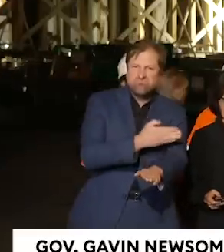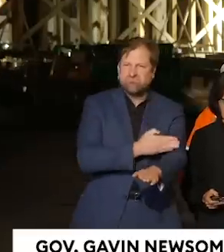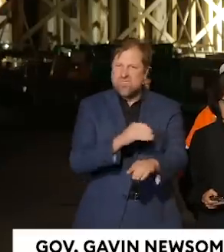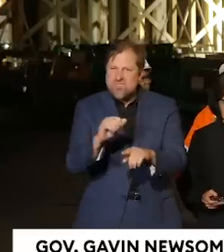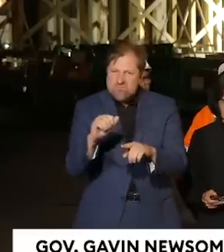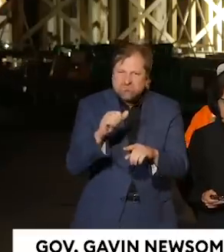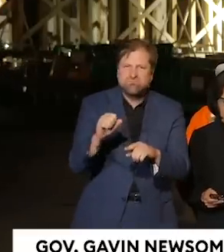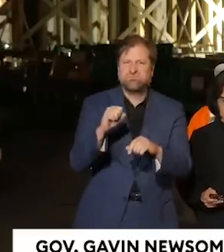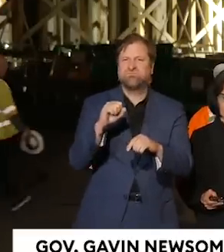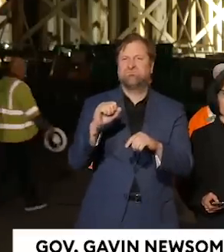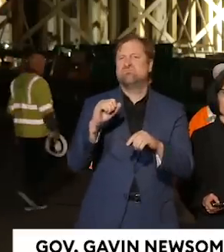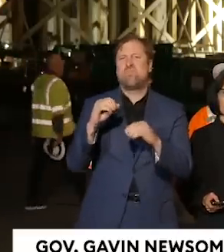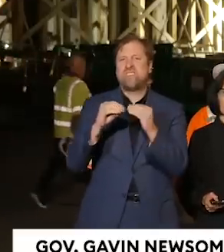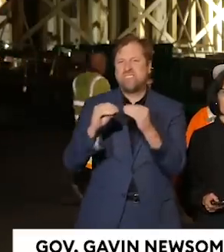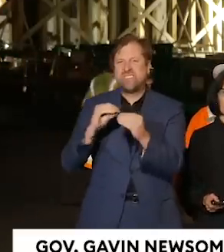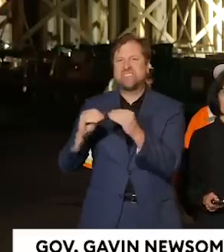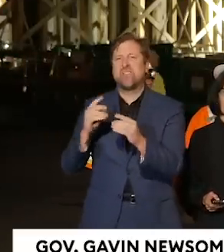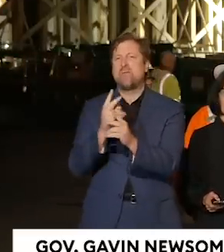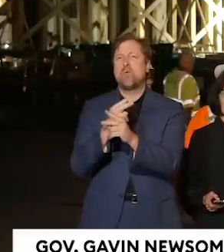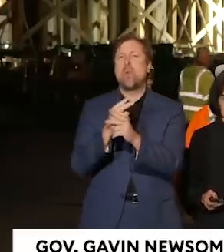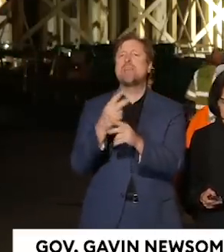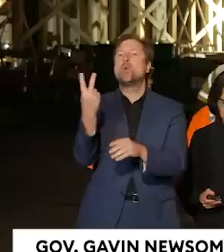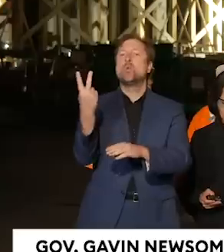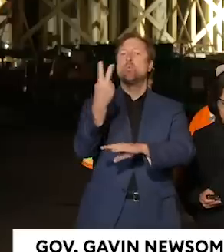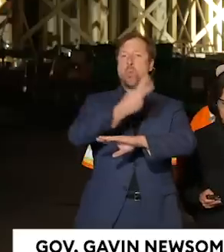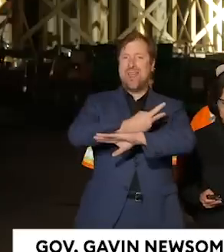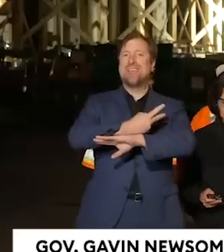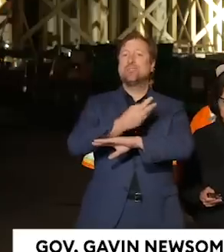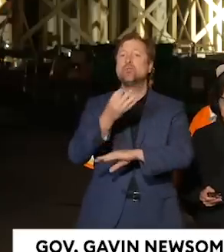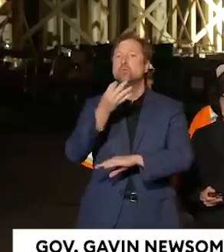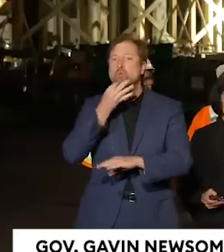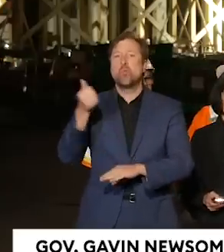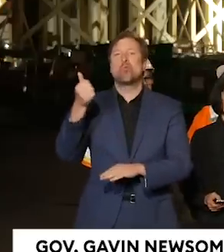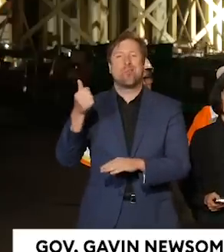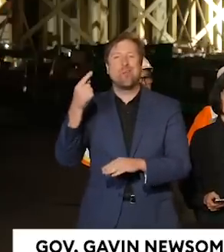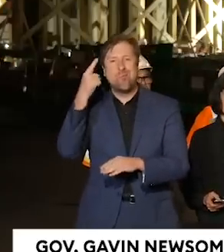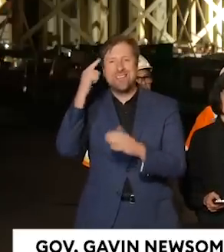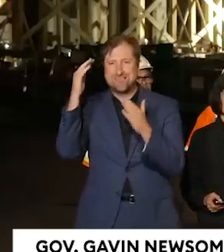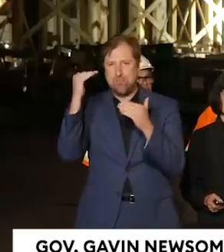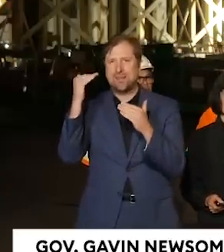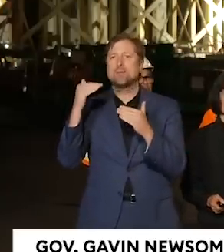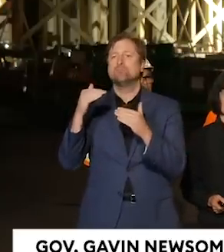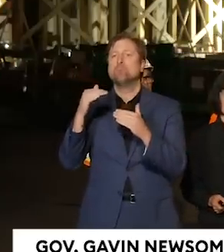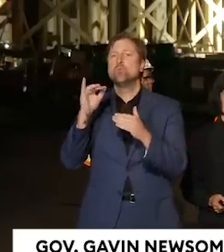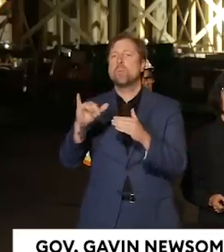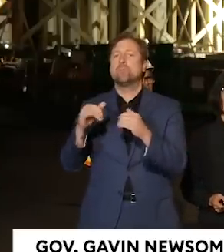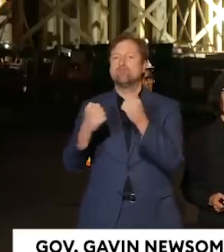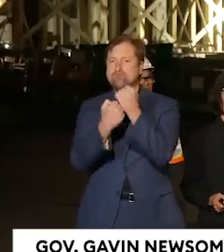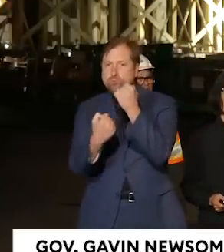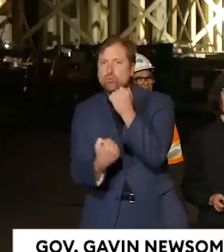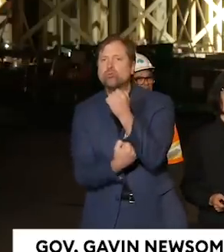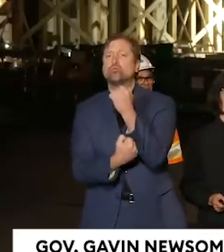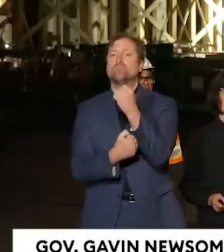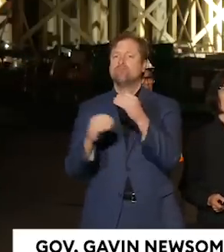and their teams. They got ahead 2 days on the debris removal, allowed them to move more quickly to retrofit the structure you